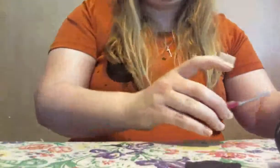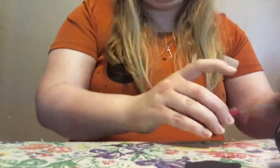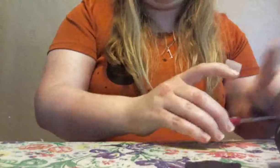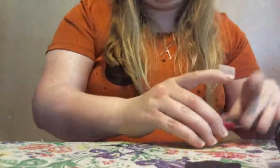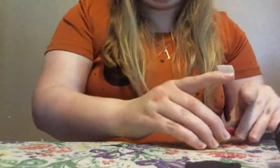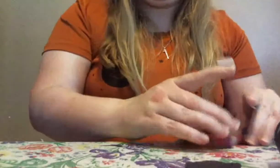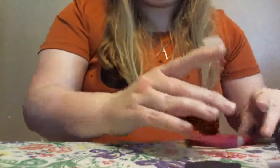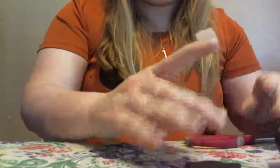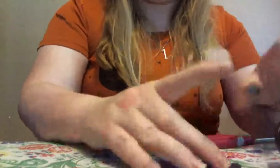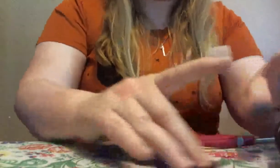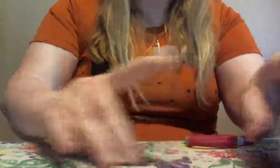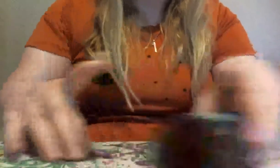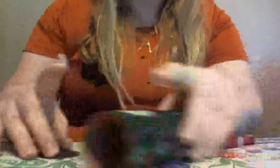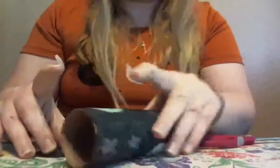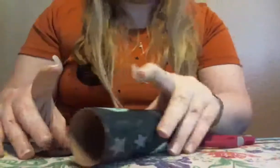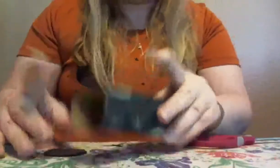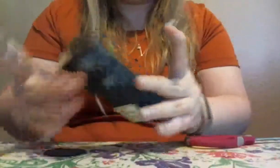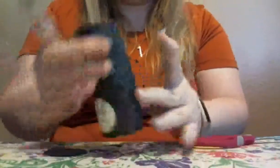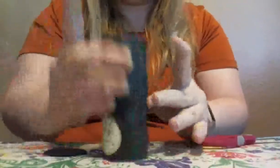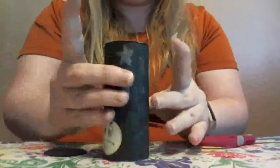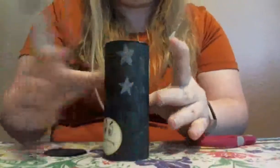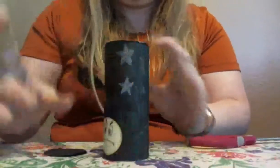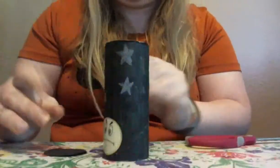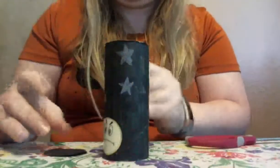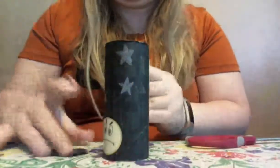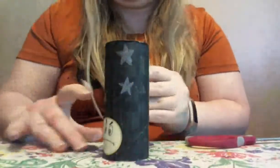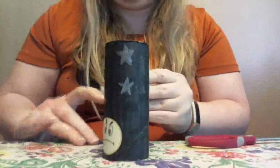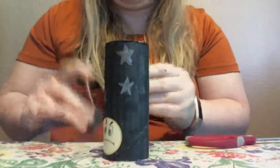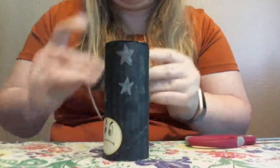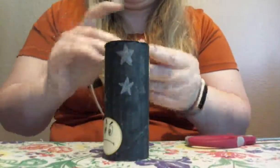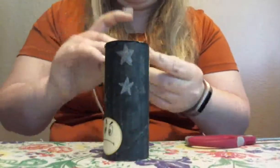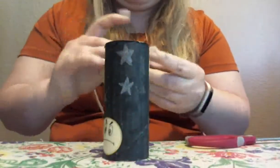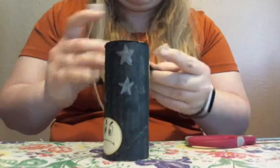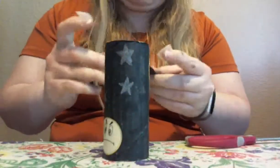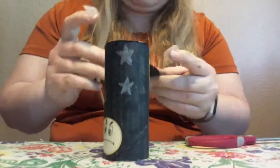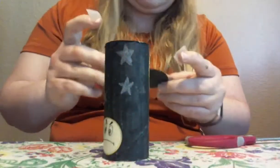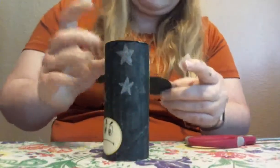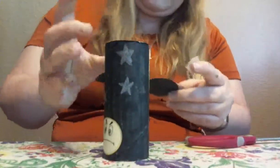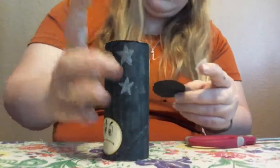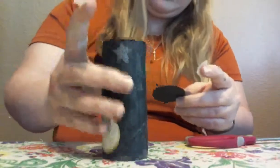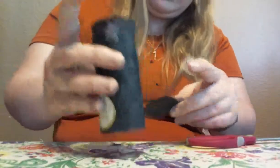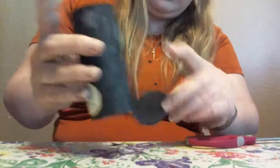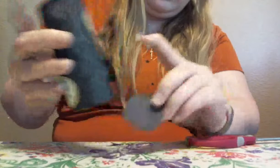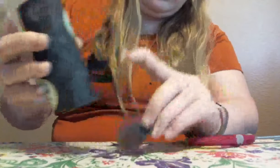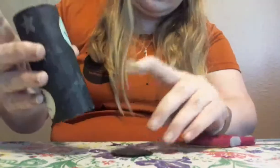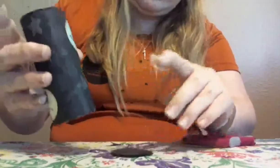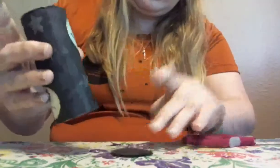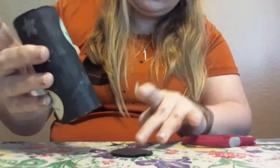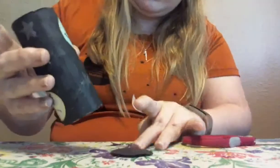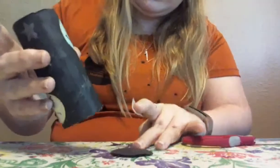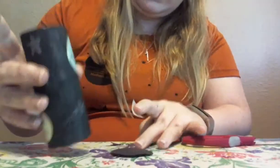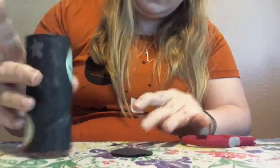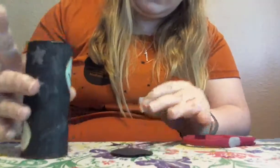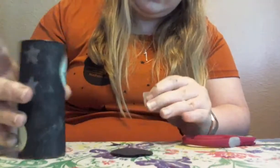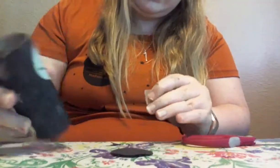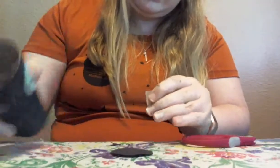Set my black paper aside. So we have our tube, and what we're going to do is we're going to set it